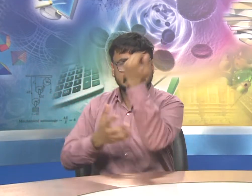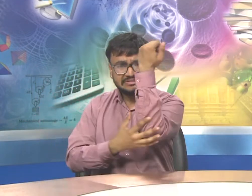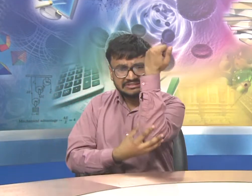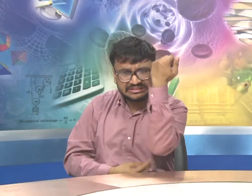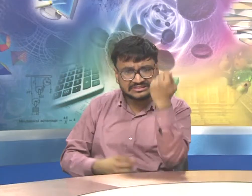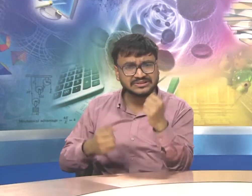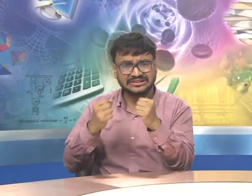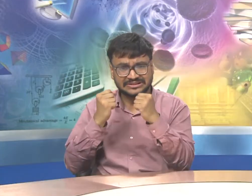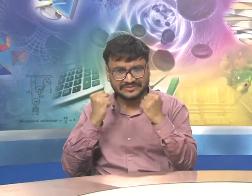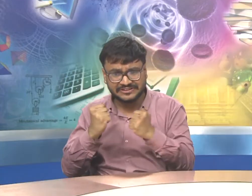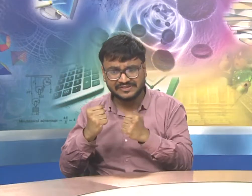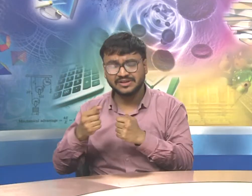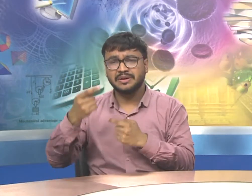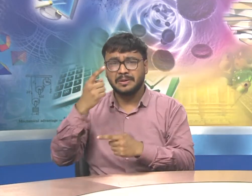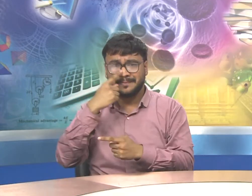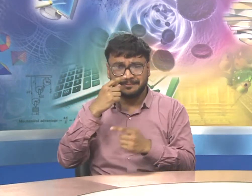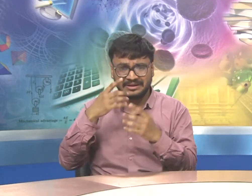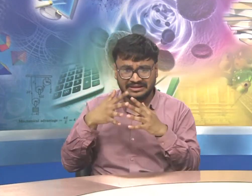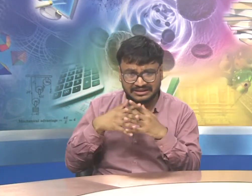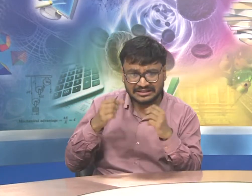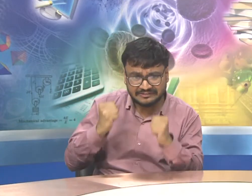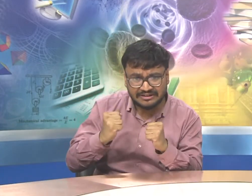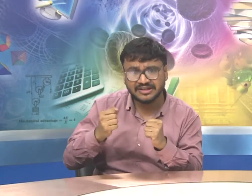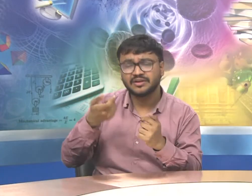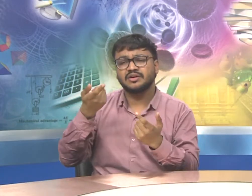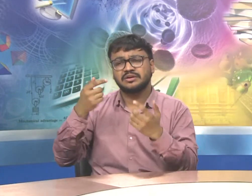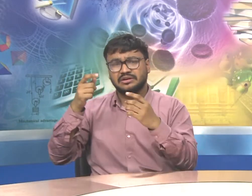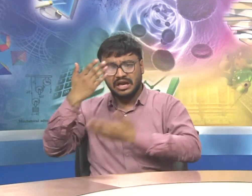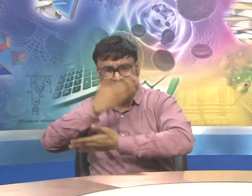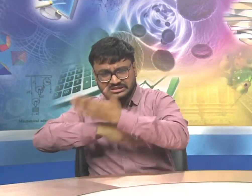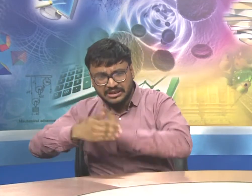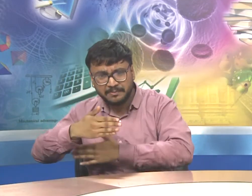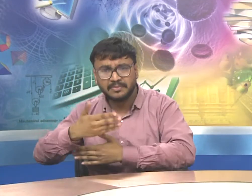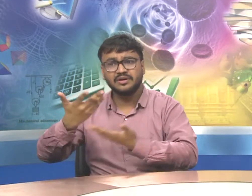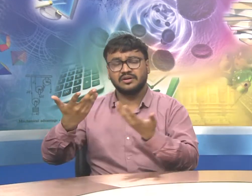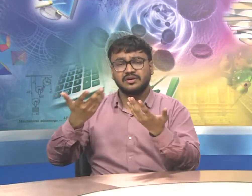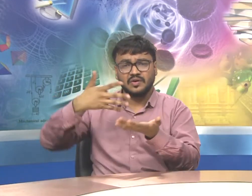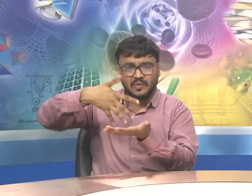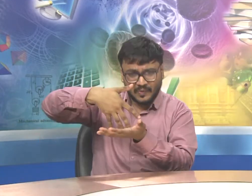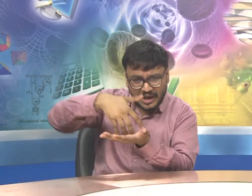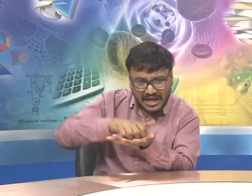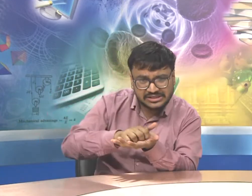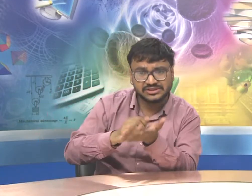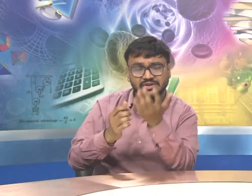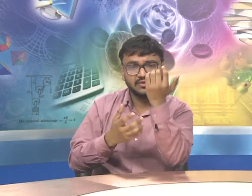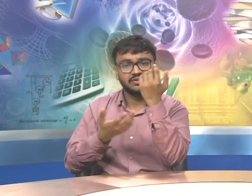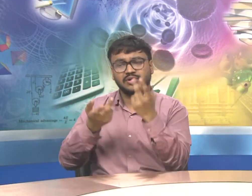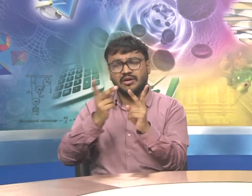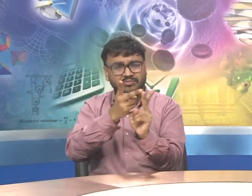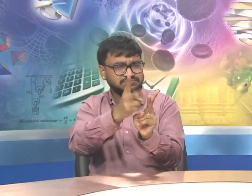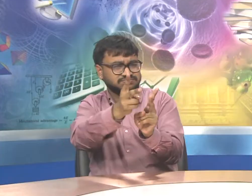It has also laid down that speedy trial, release on bail of under